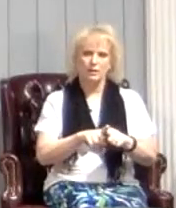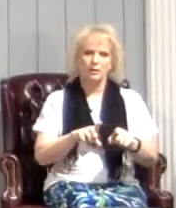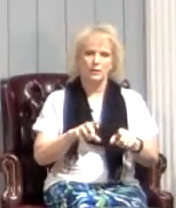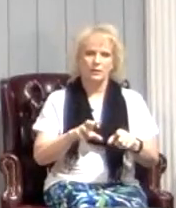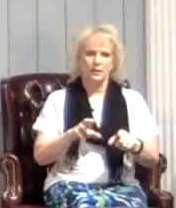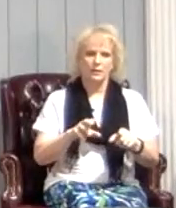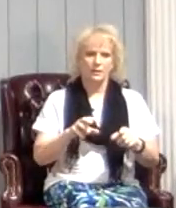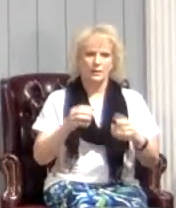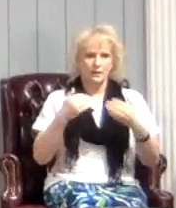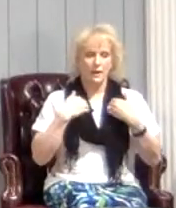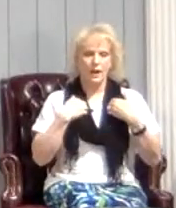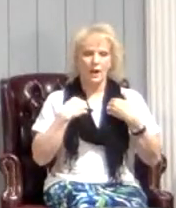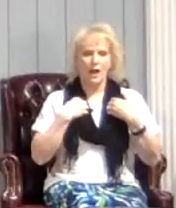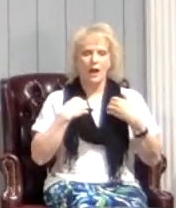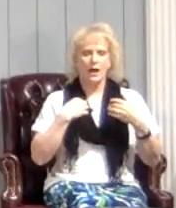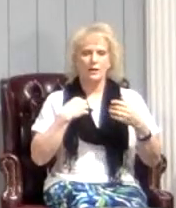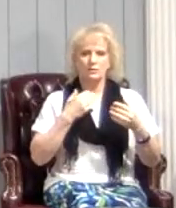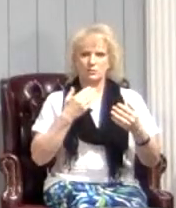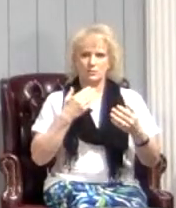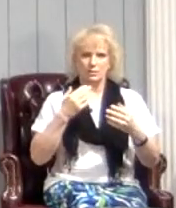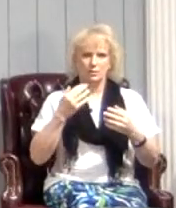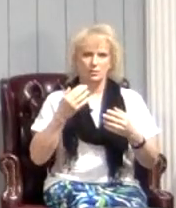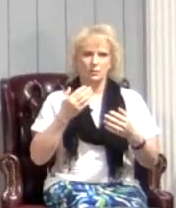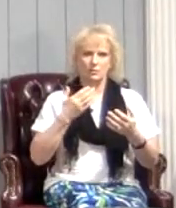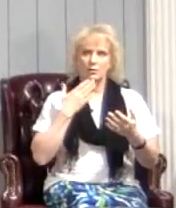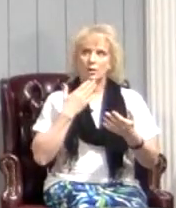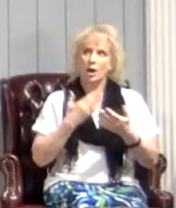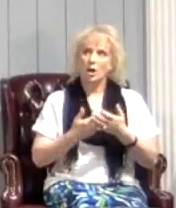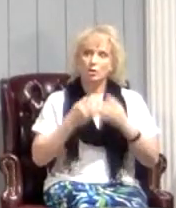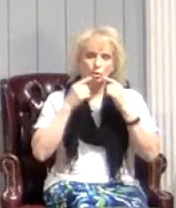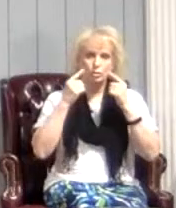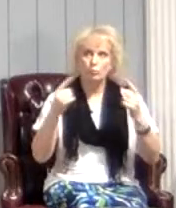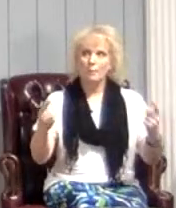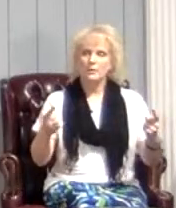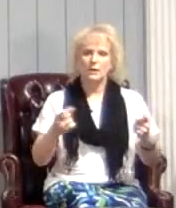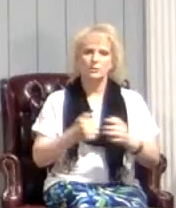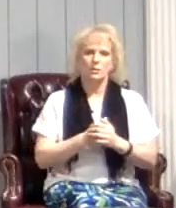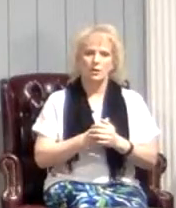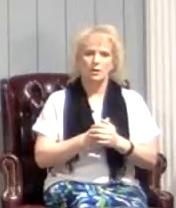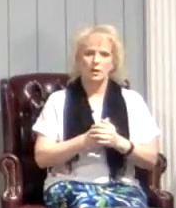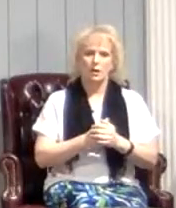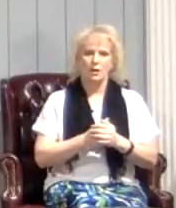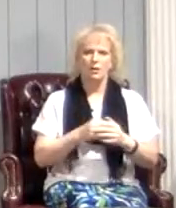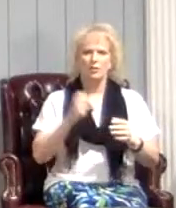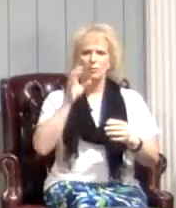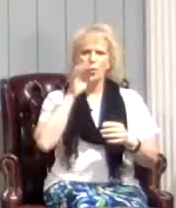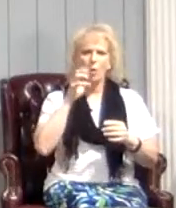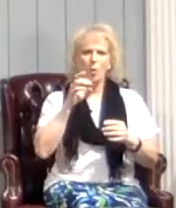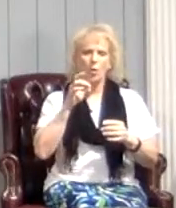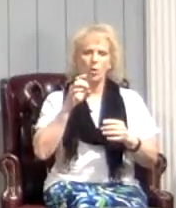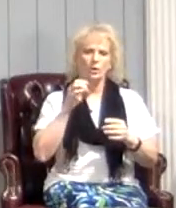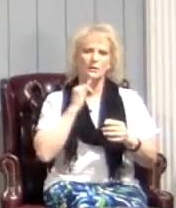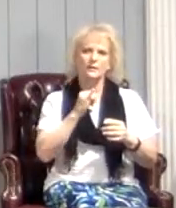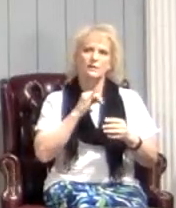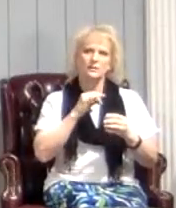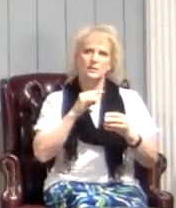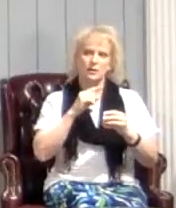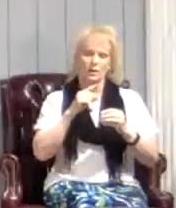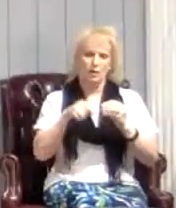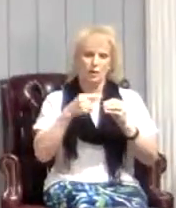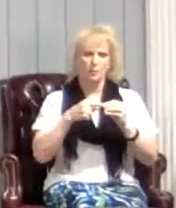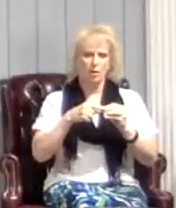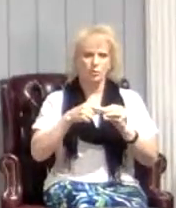reputable, where it says his horn shall be exalted with honor. The idea of a horn has to do with your authority, your